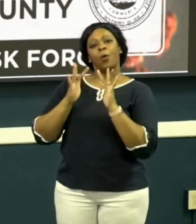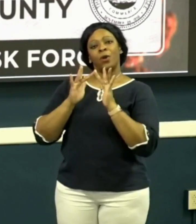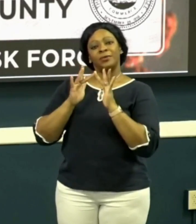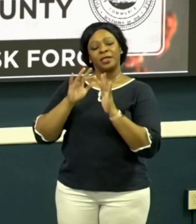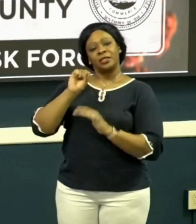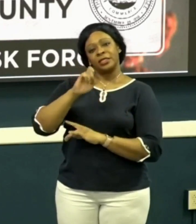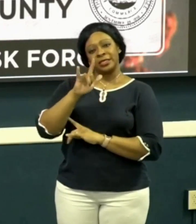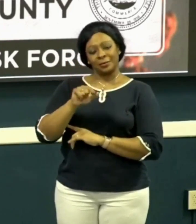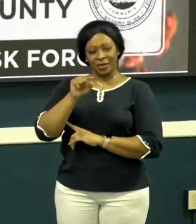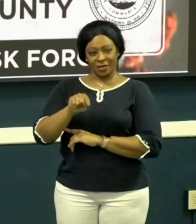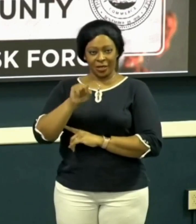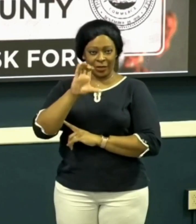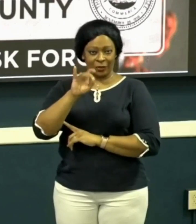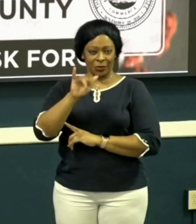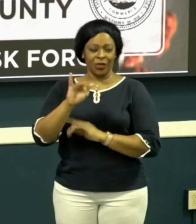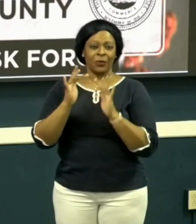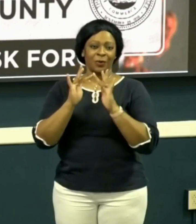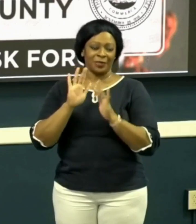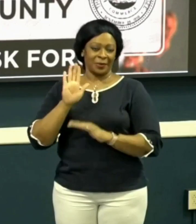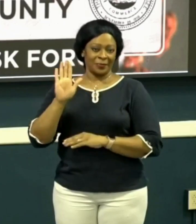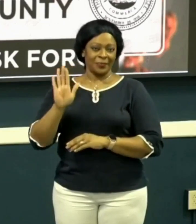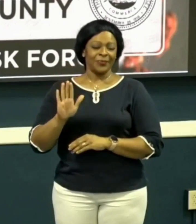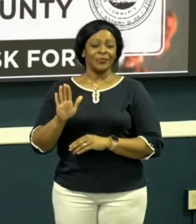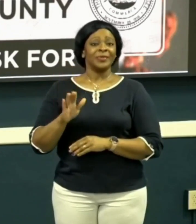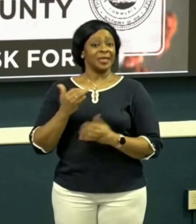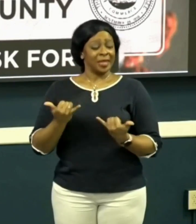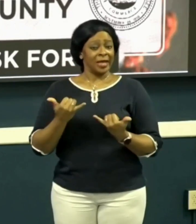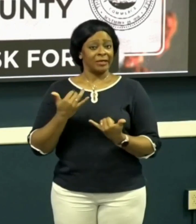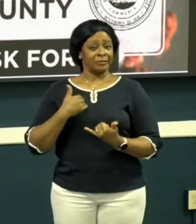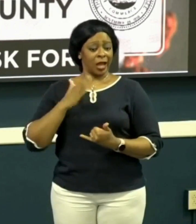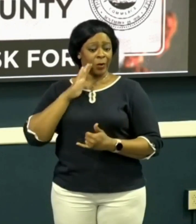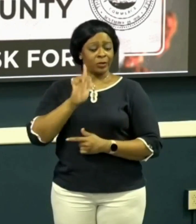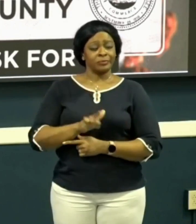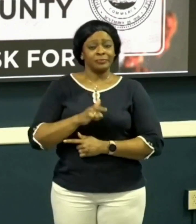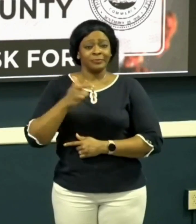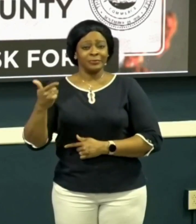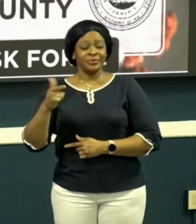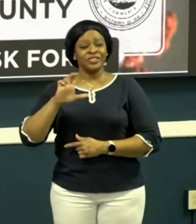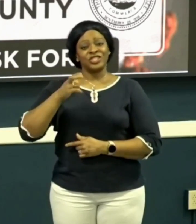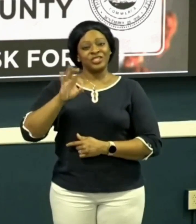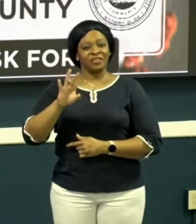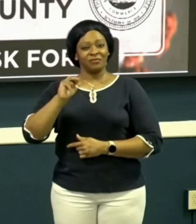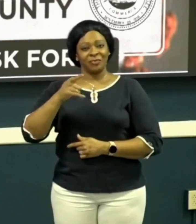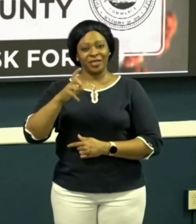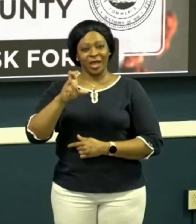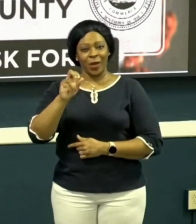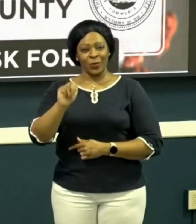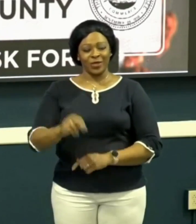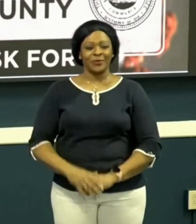the shelby.community website. And with that, I will turn it over to Chief McGowan.